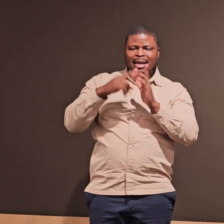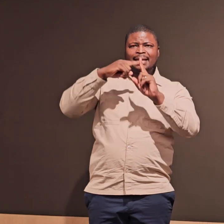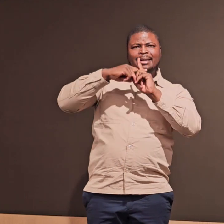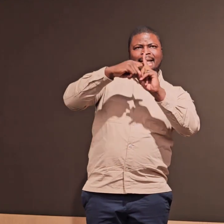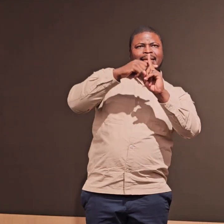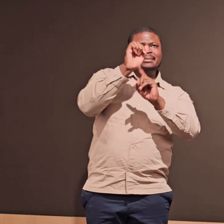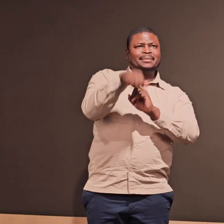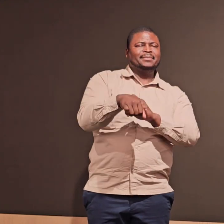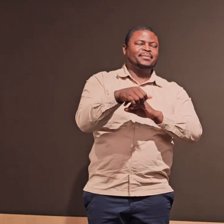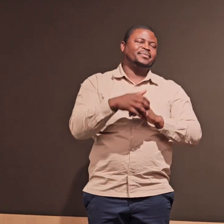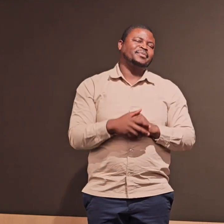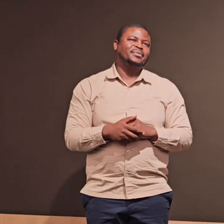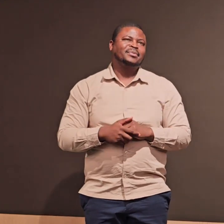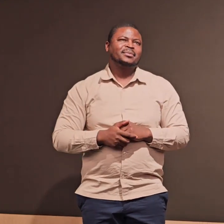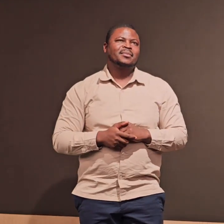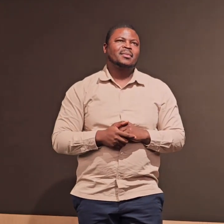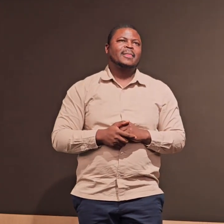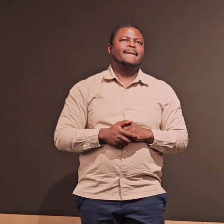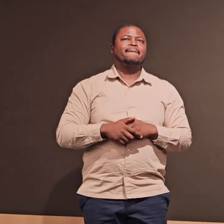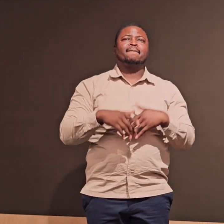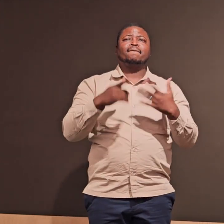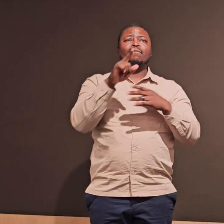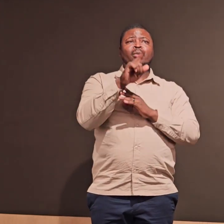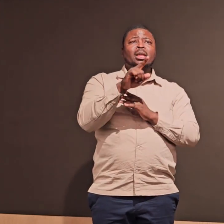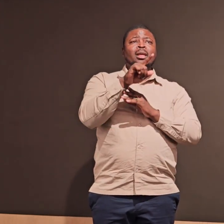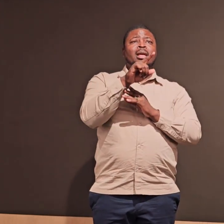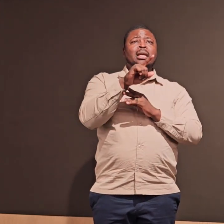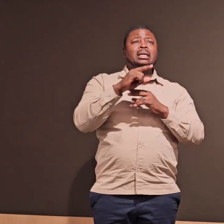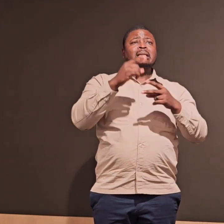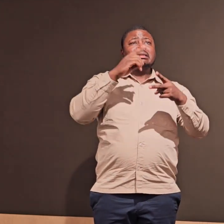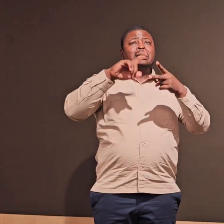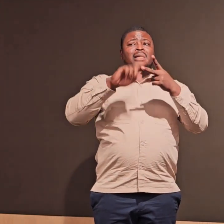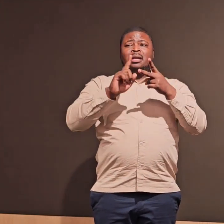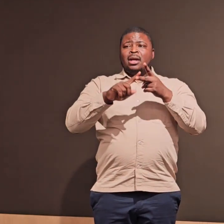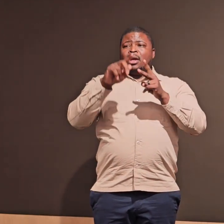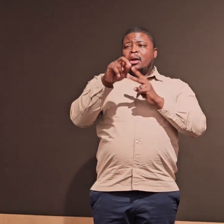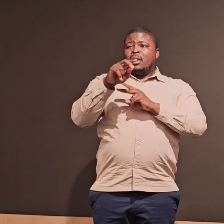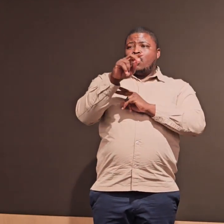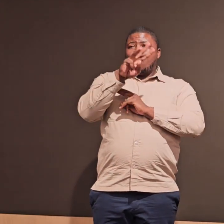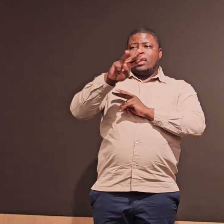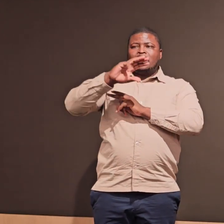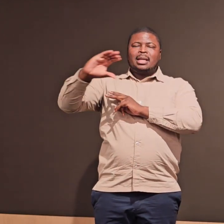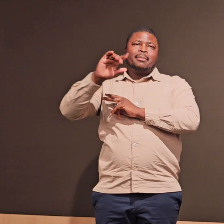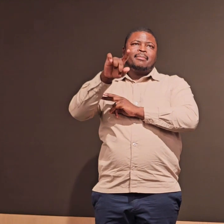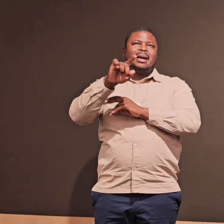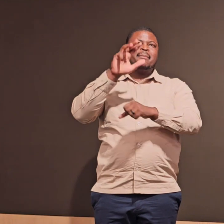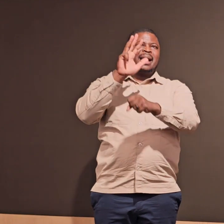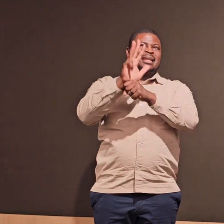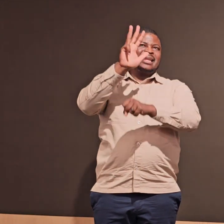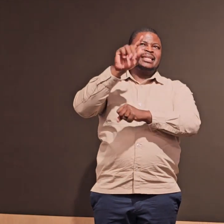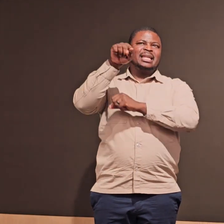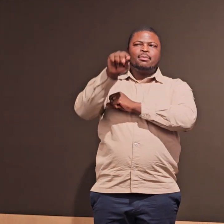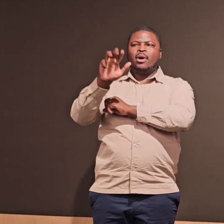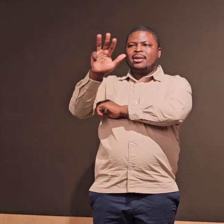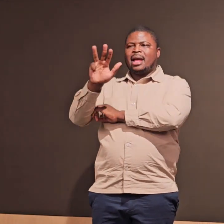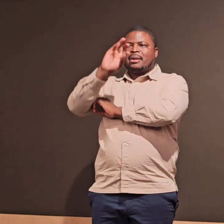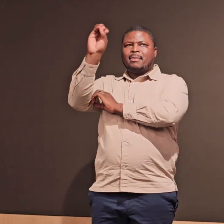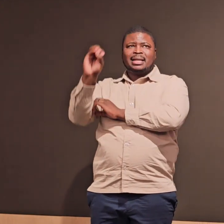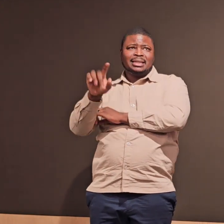highest prevalence of wasting in Northern Cape being at 19%, and the national average